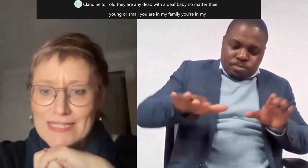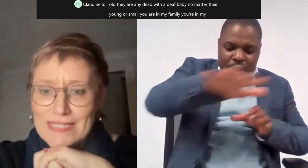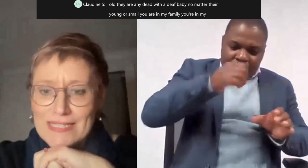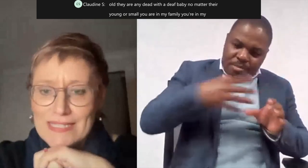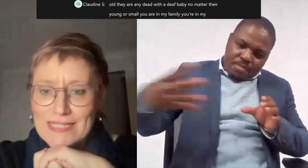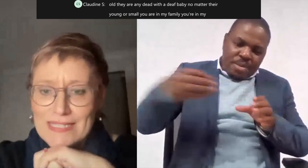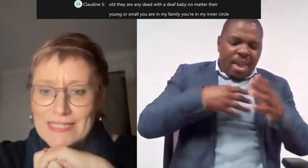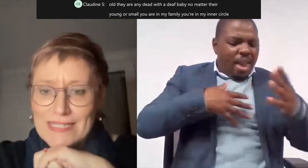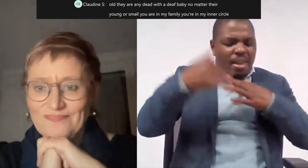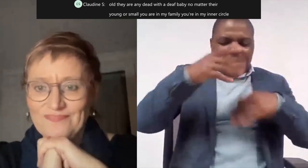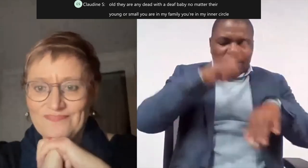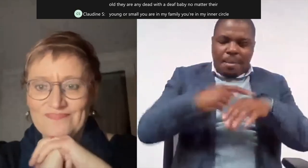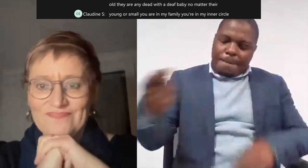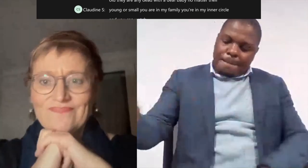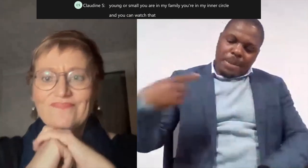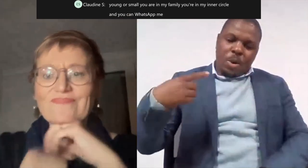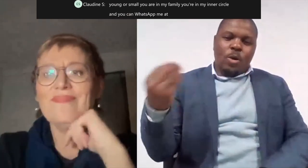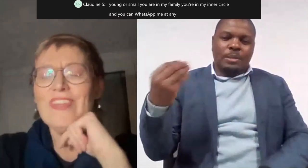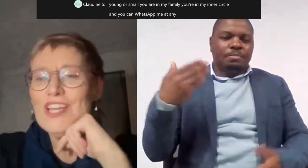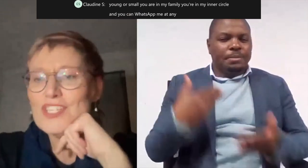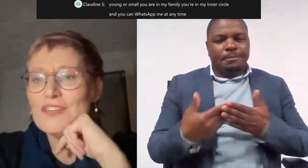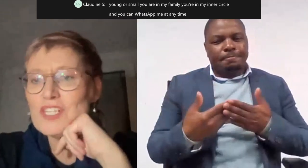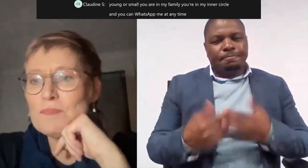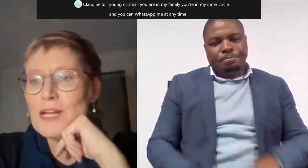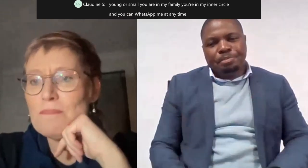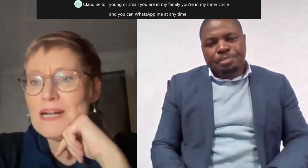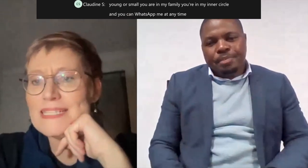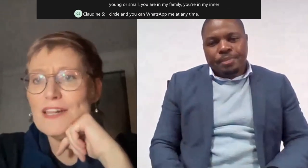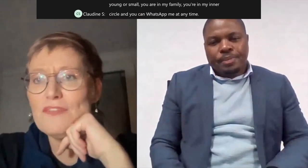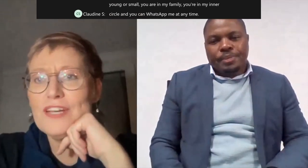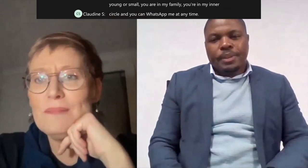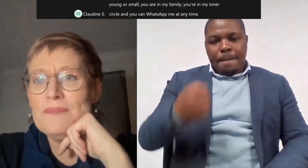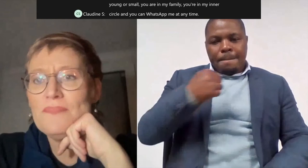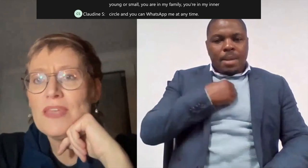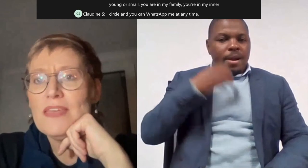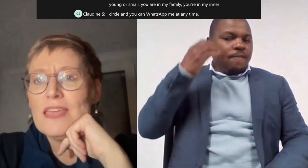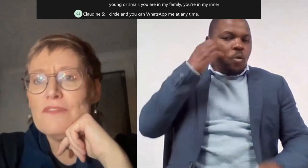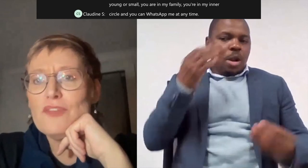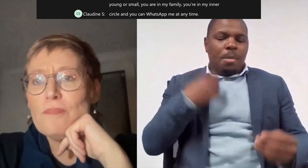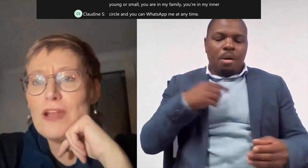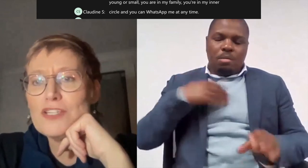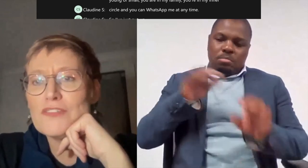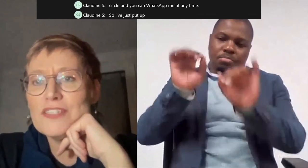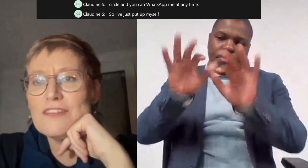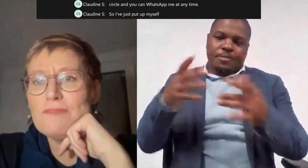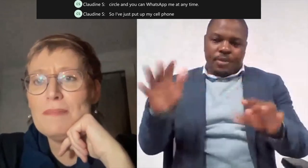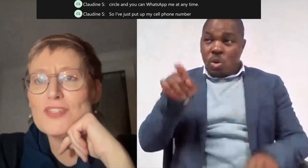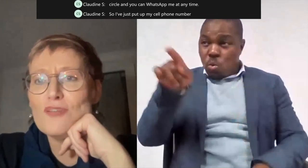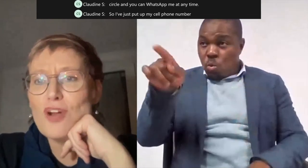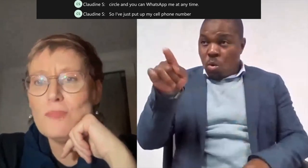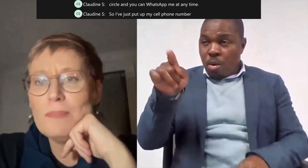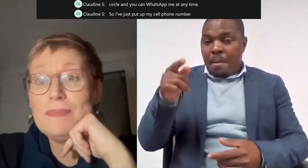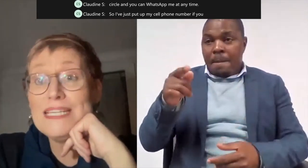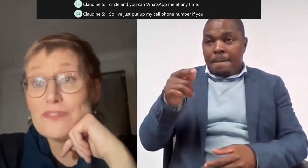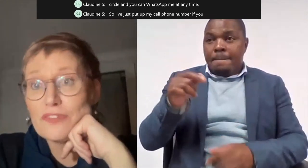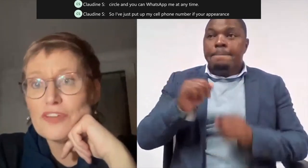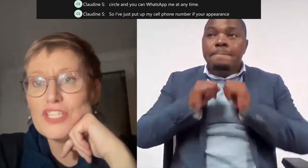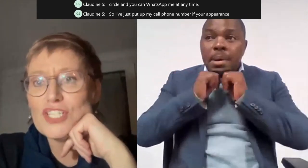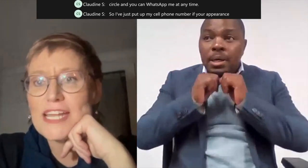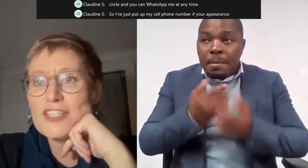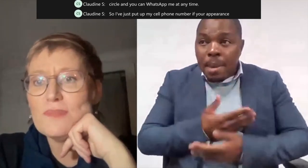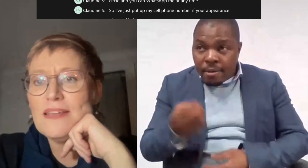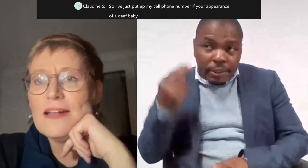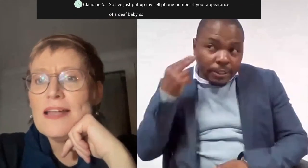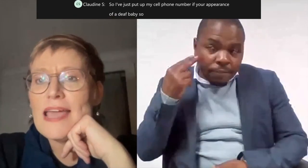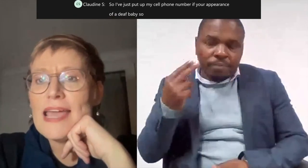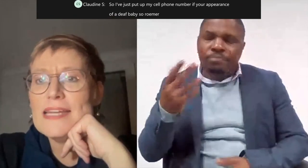me at any time. So I've just put up my cell phone number. If you're a parent of a deaf bubby, so Roma, please feel free